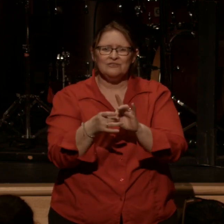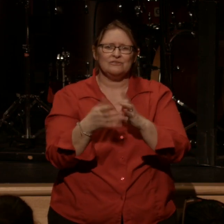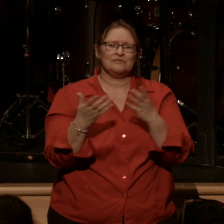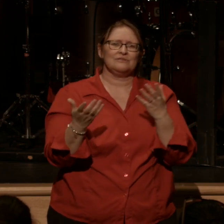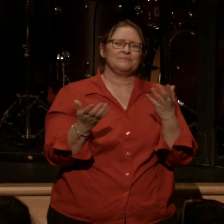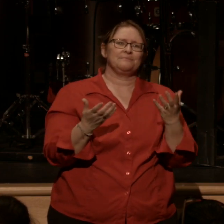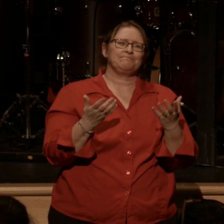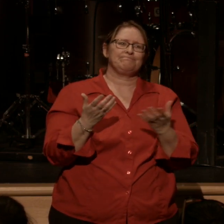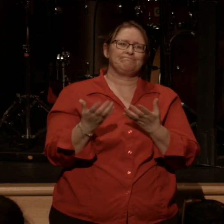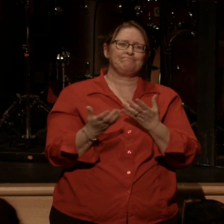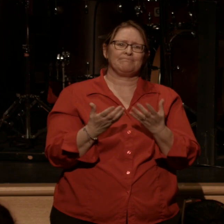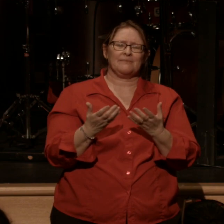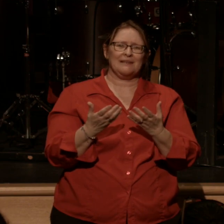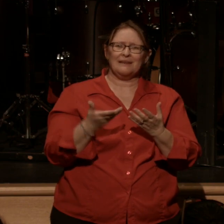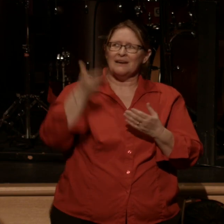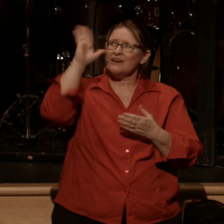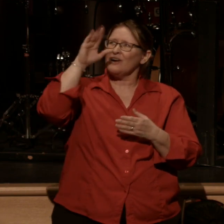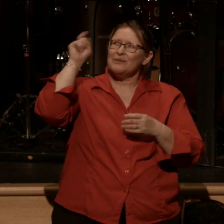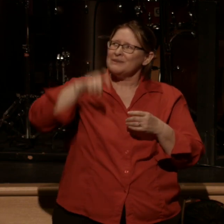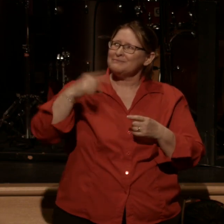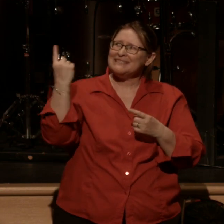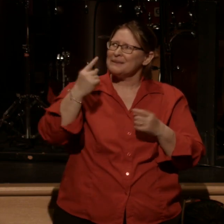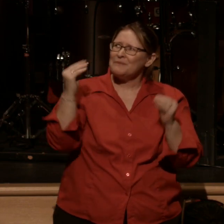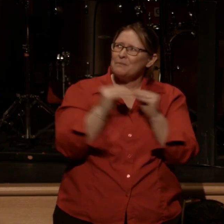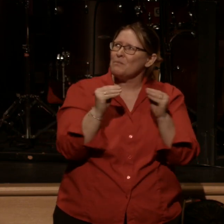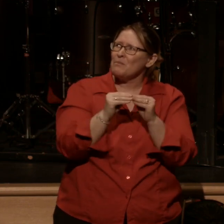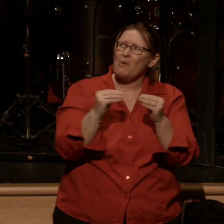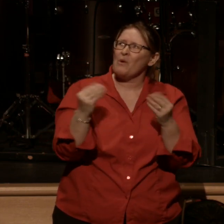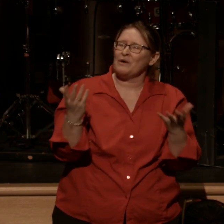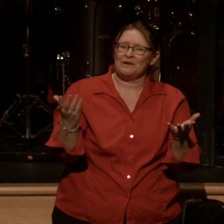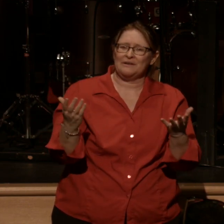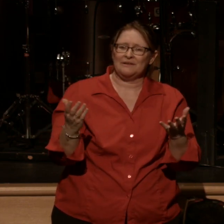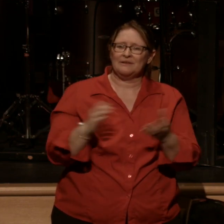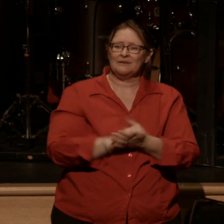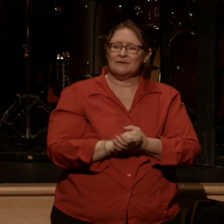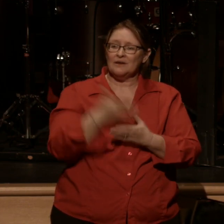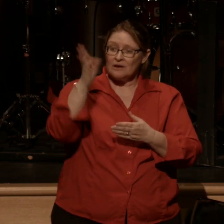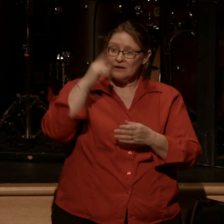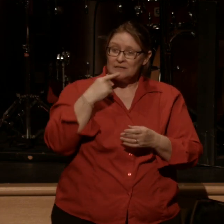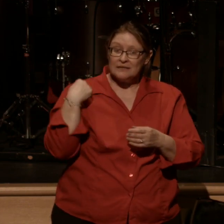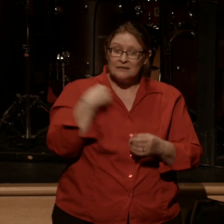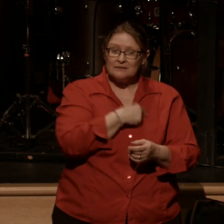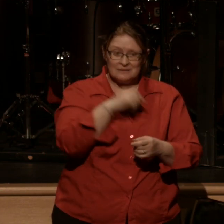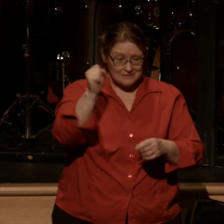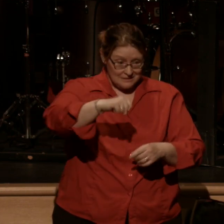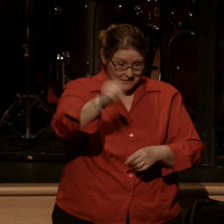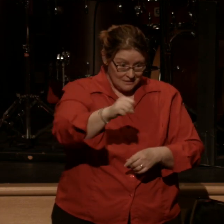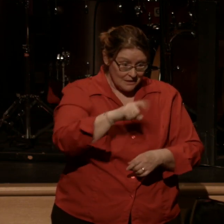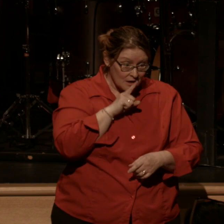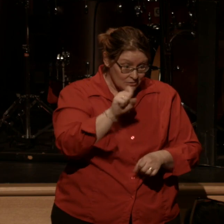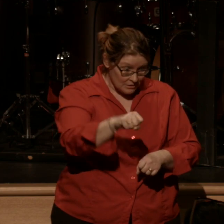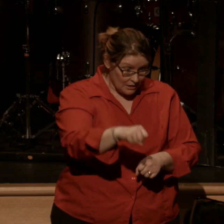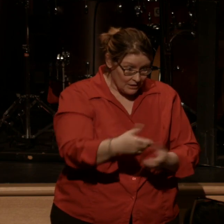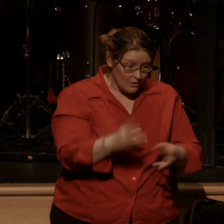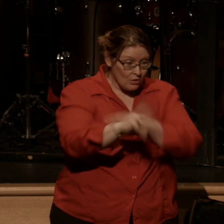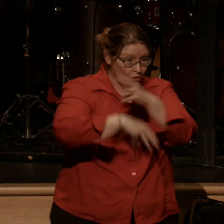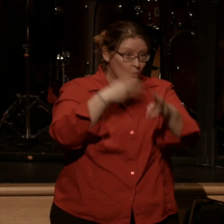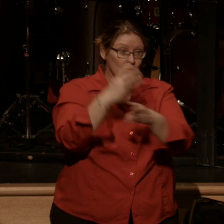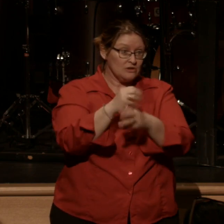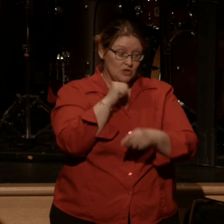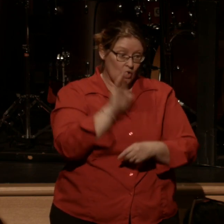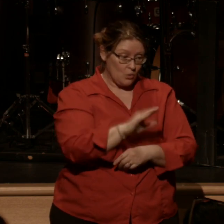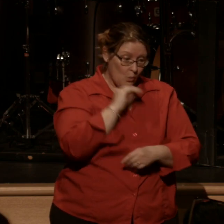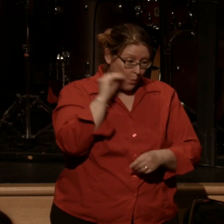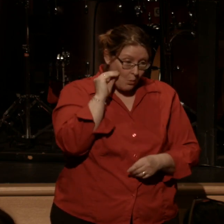relationships. God, there's got to be more to come. And God tells us, yes, actually that's true. The world is not